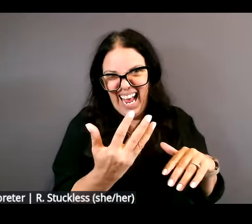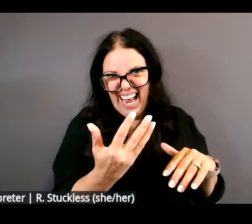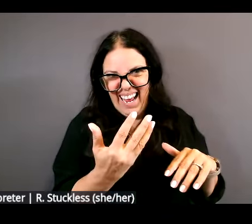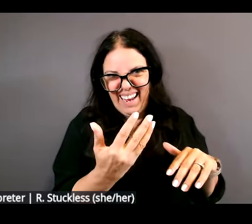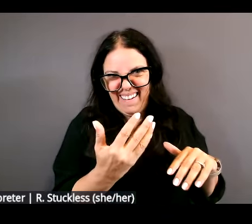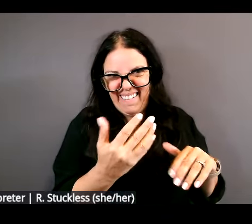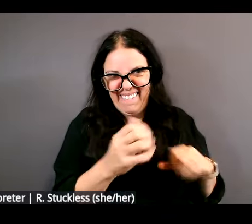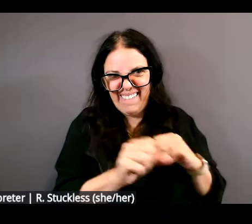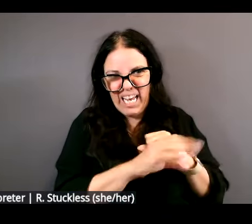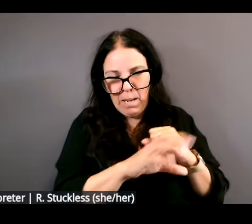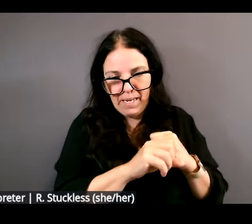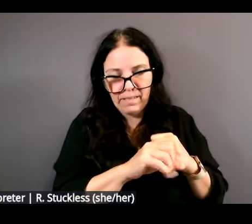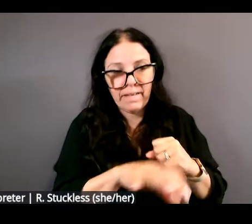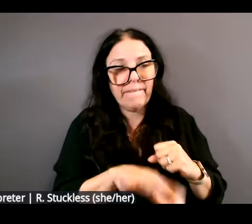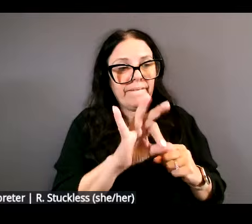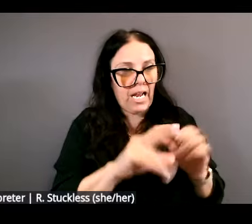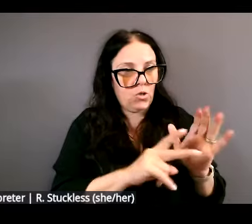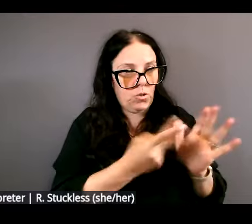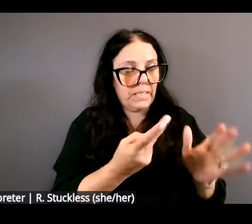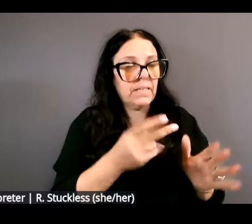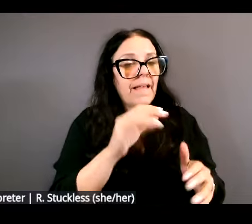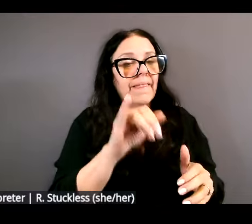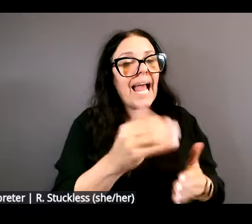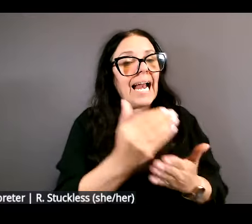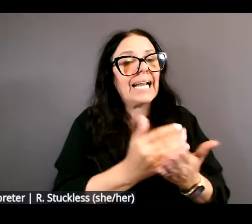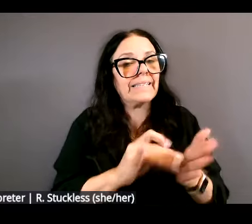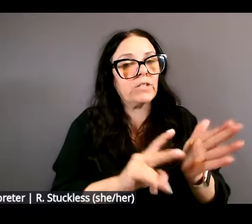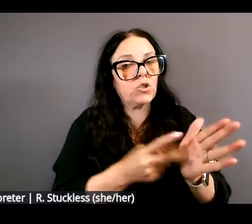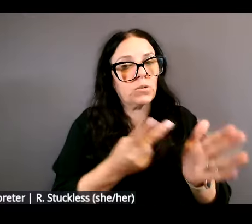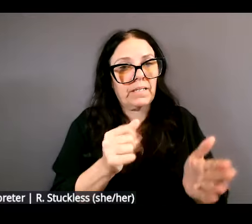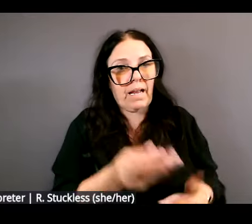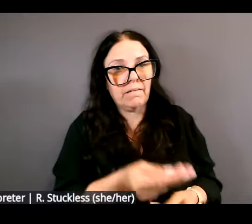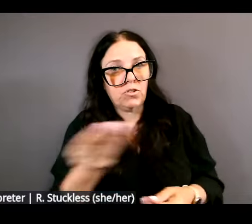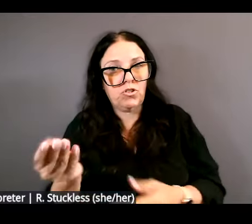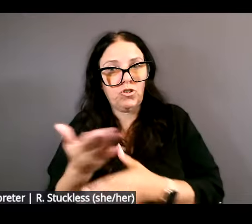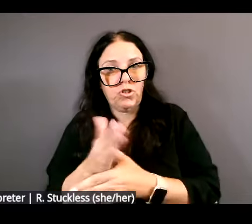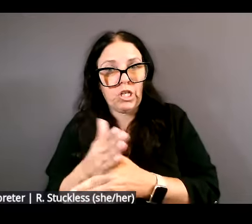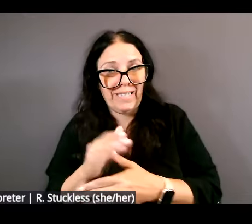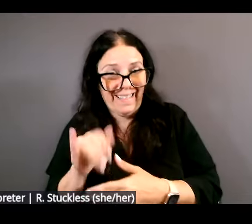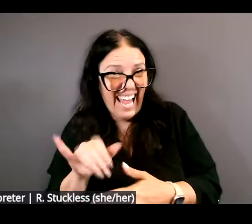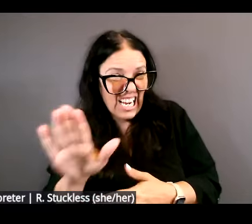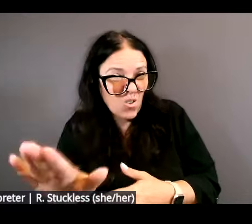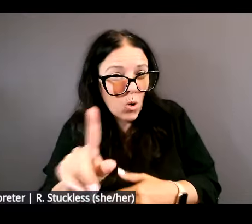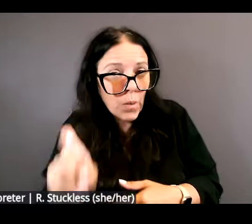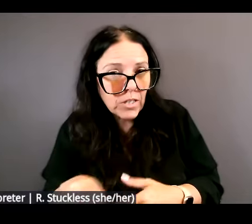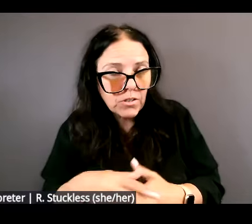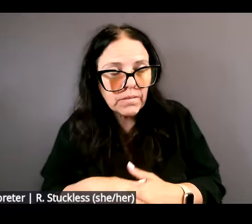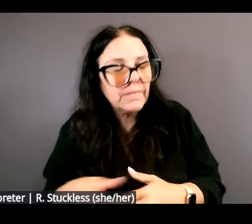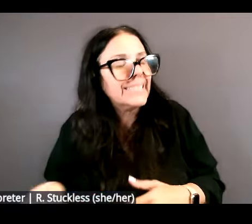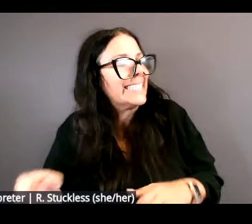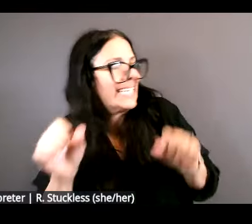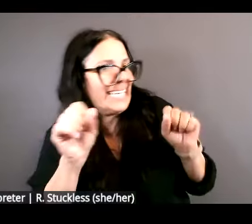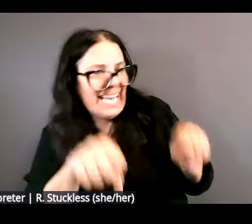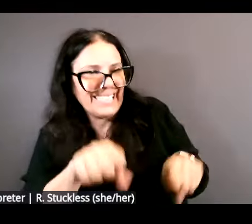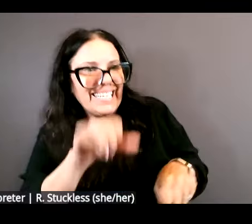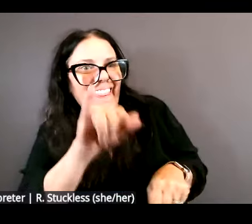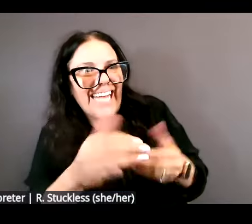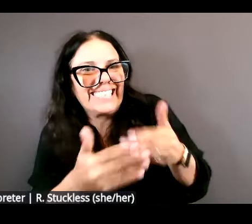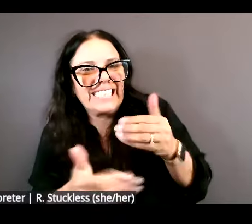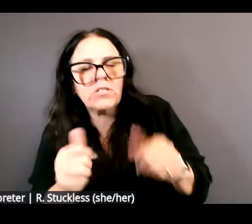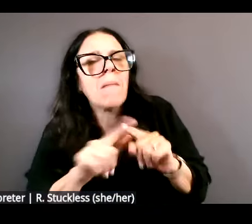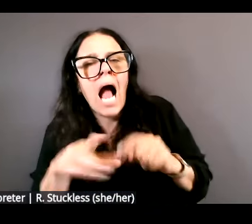I hear you saying is, can that list of duplicates be provided? Absolutely. Is that You the know, that question? would be the simplest way, but I don't want to